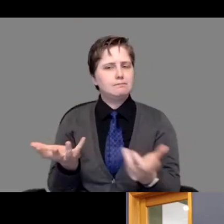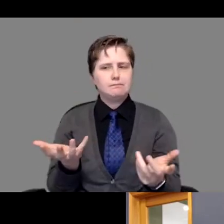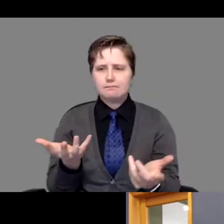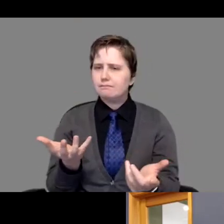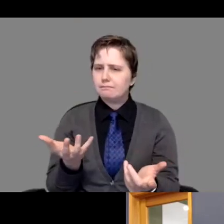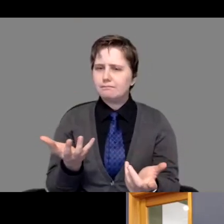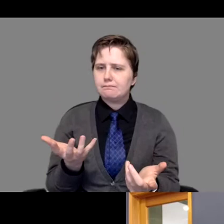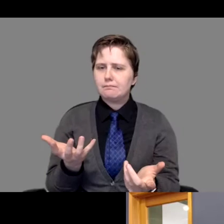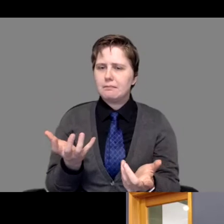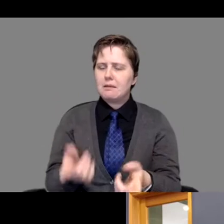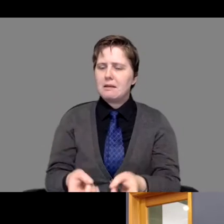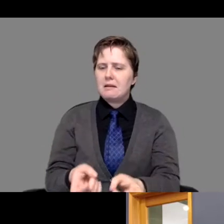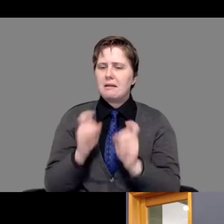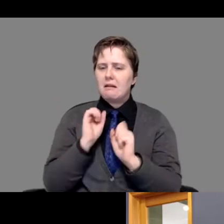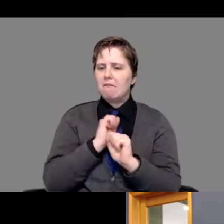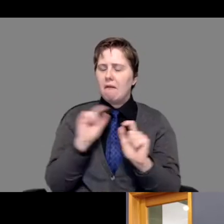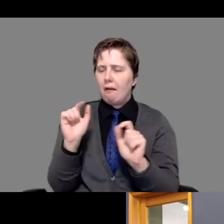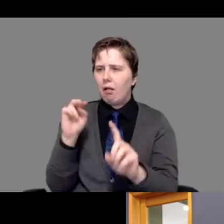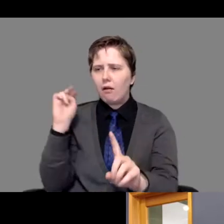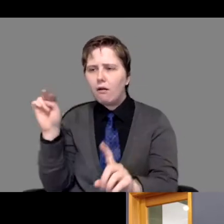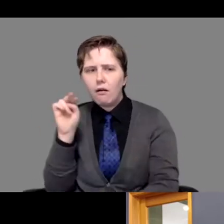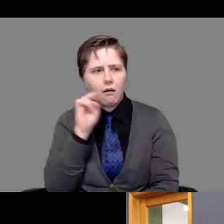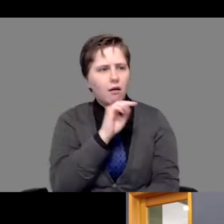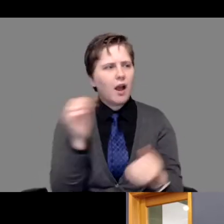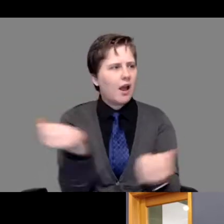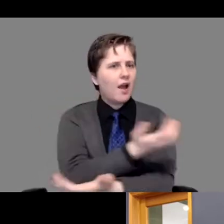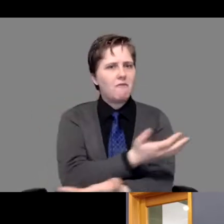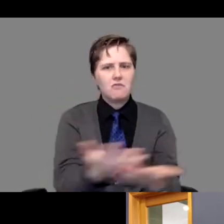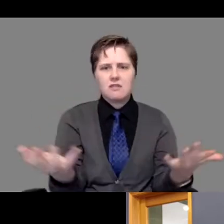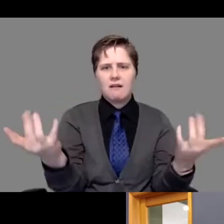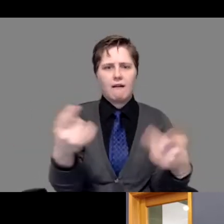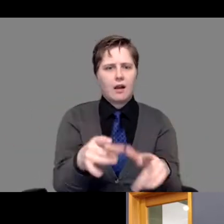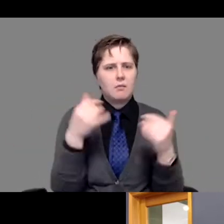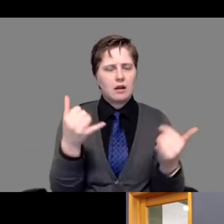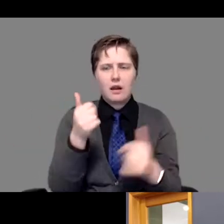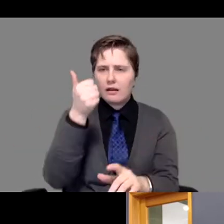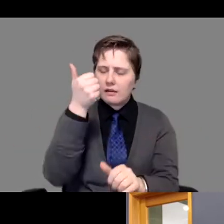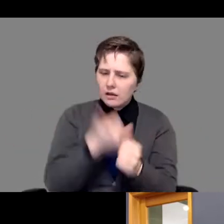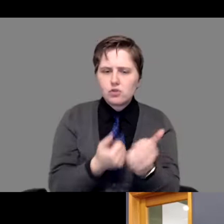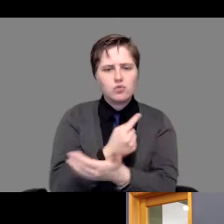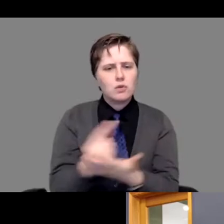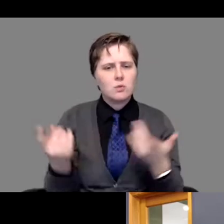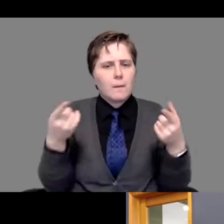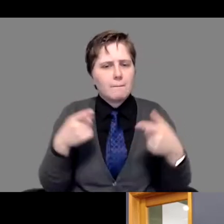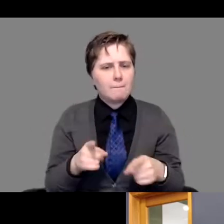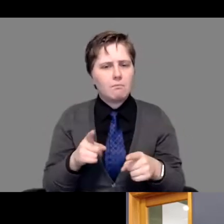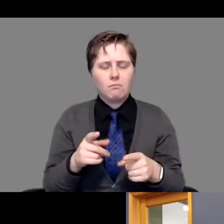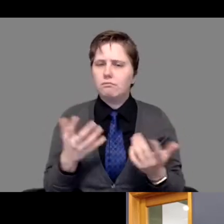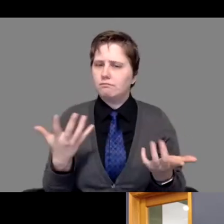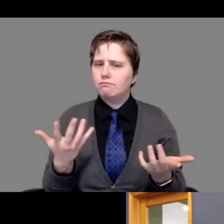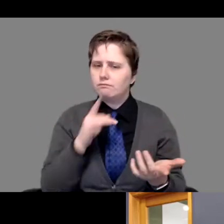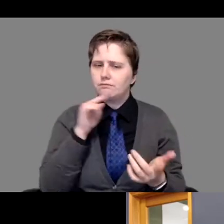just gives us all a view of everything that's going on in Toledo every single week. This had to